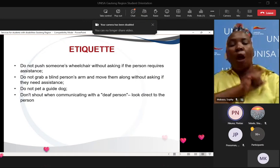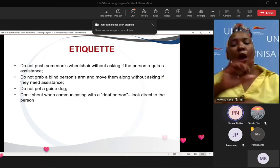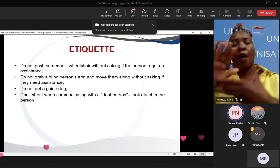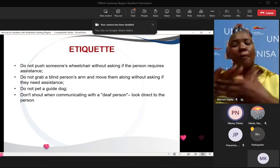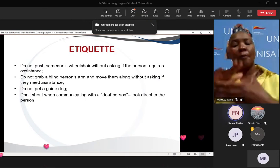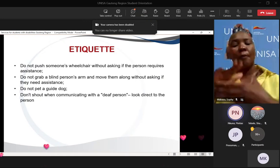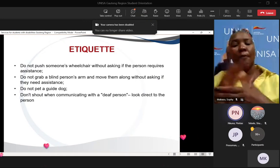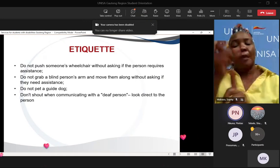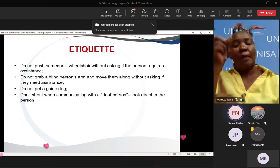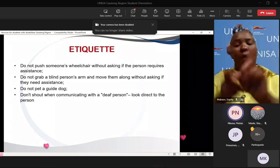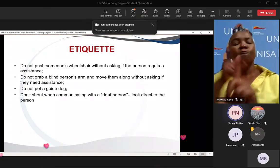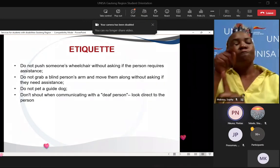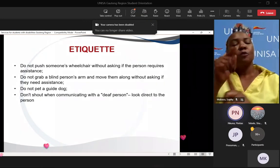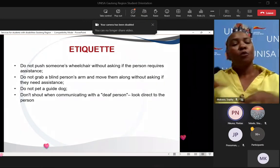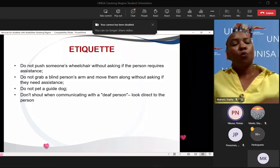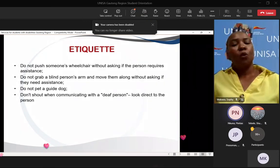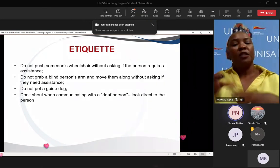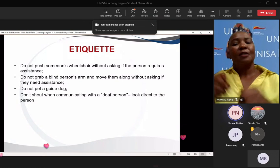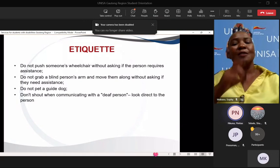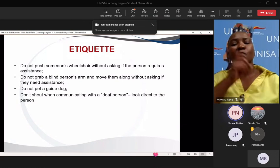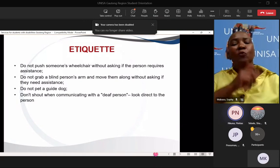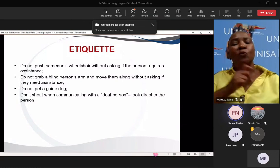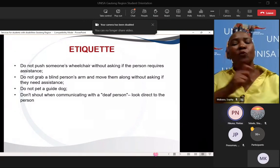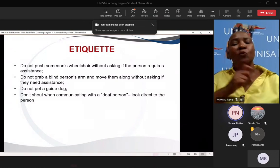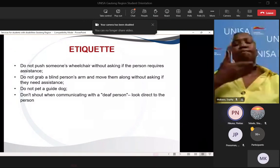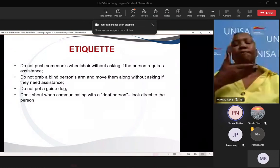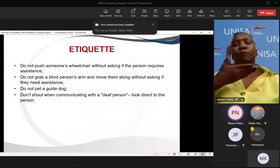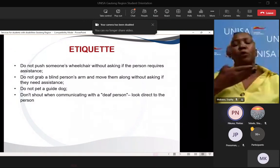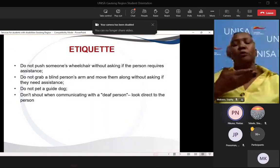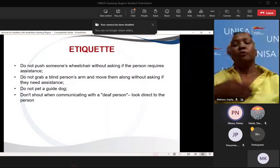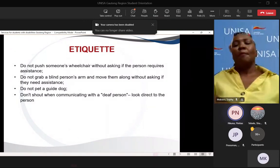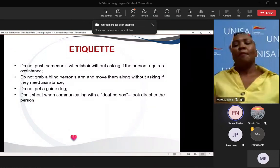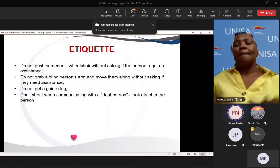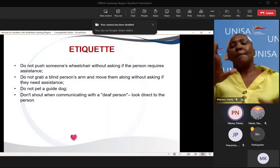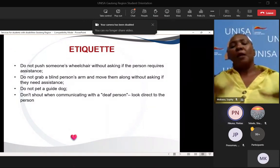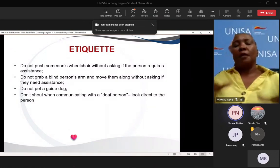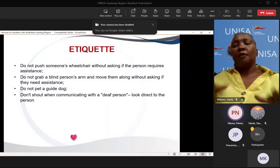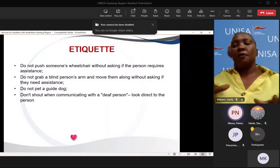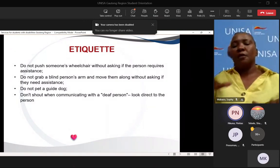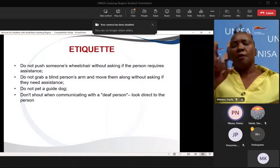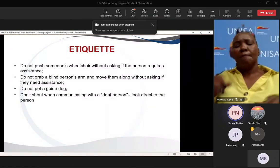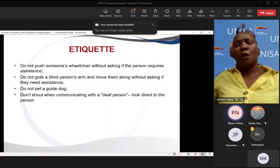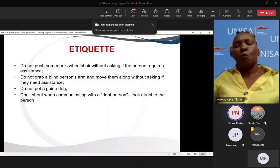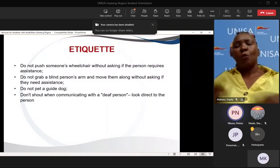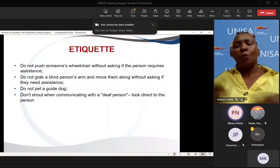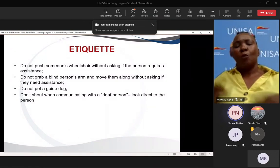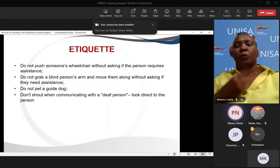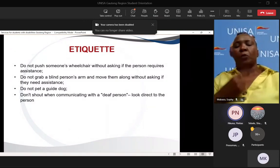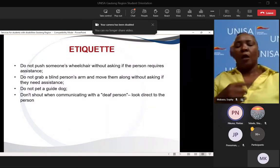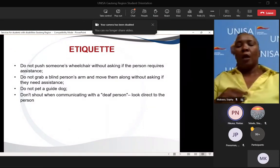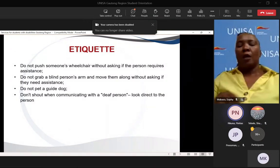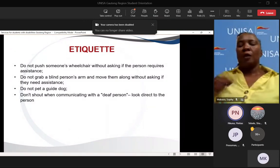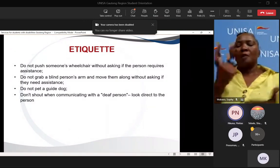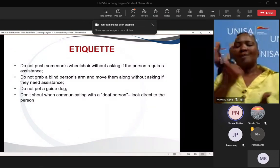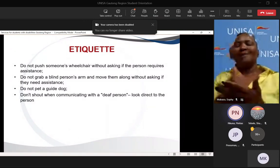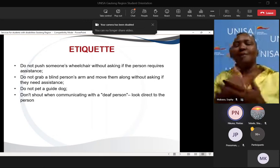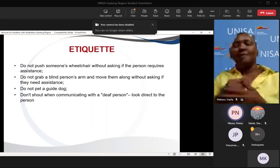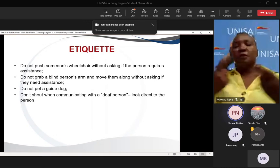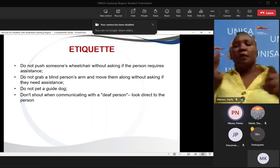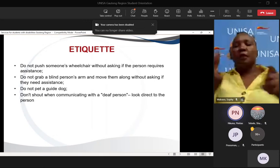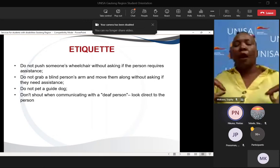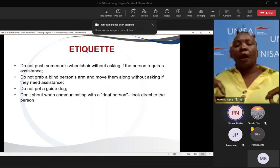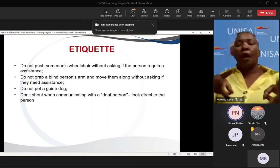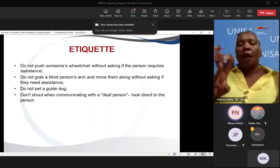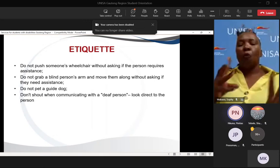who are using which has they mostly they are upper body to balance when they will themselves they sit in a particular position